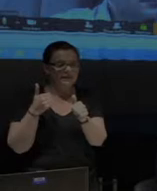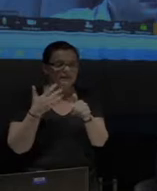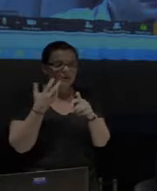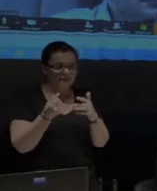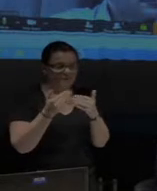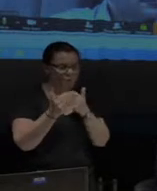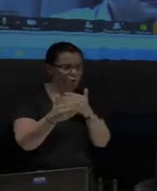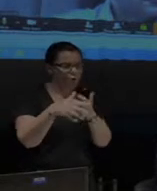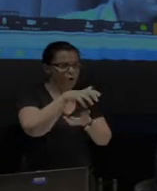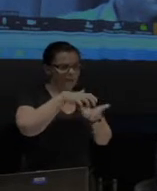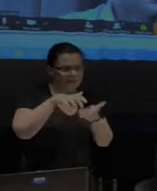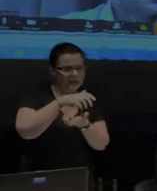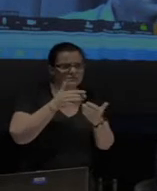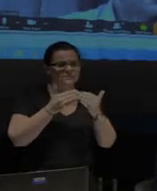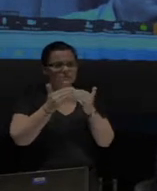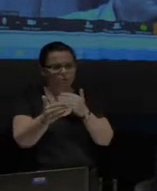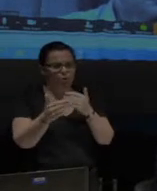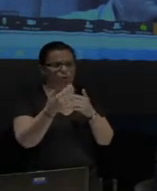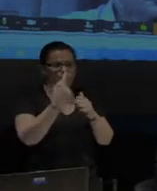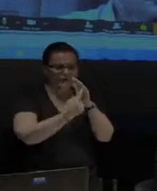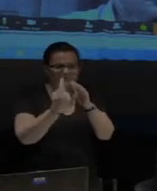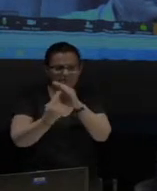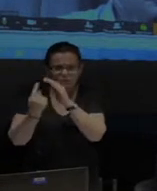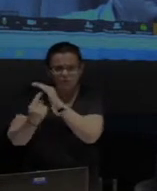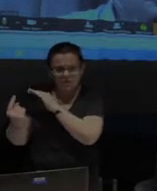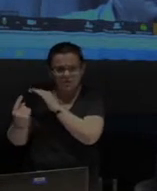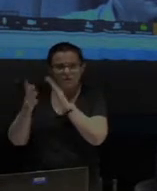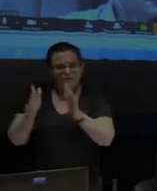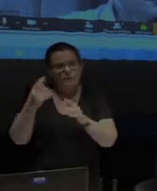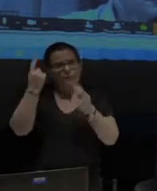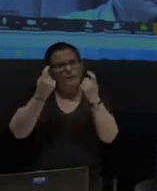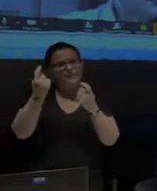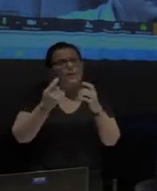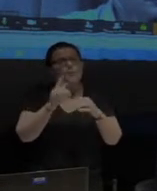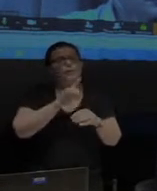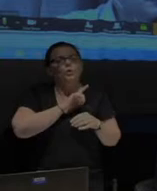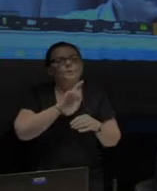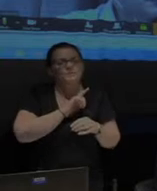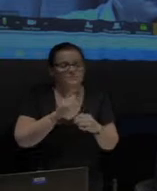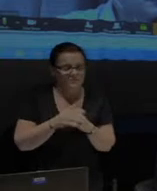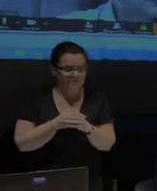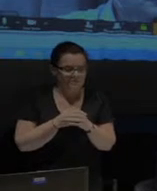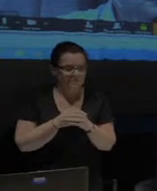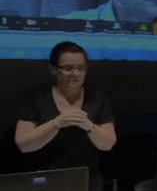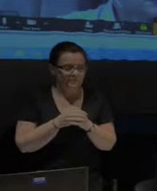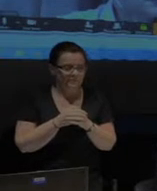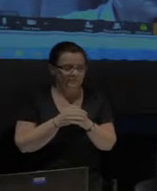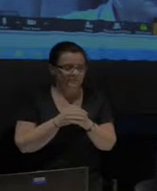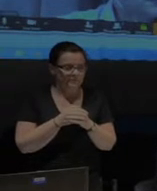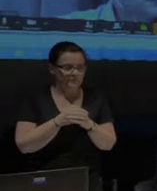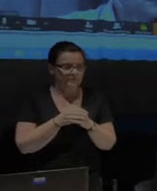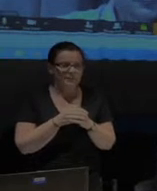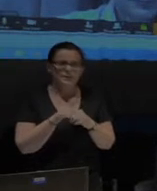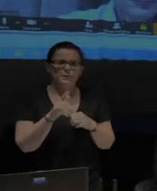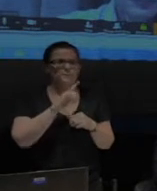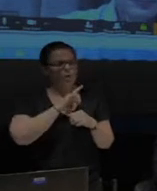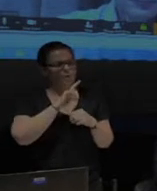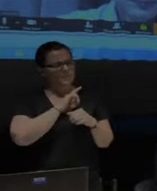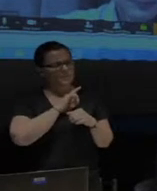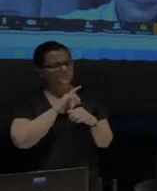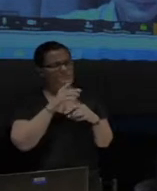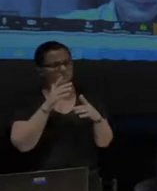more individuality, to think about purpose. What's the higher purpose, a small h,